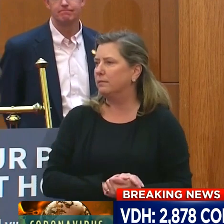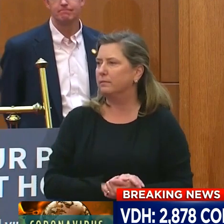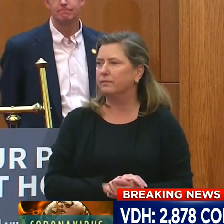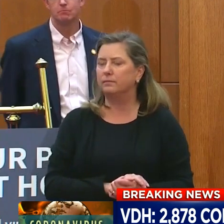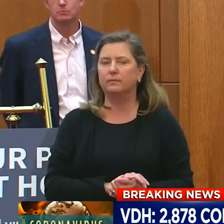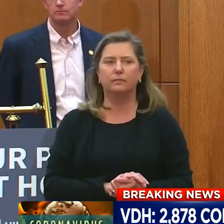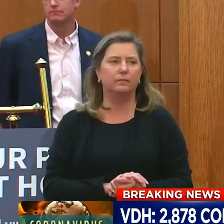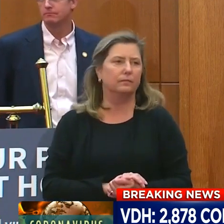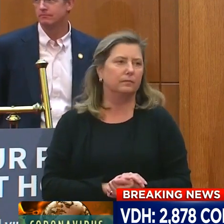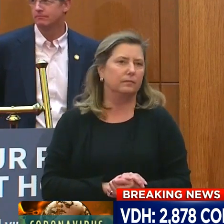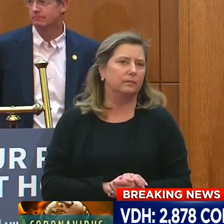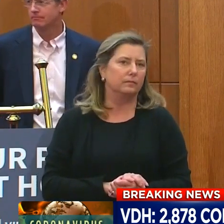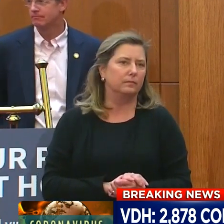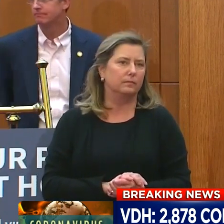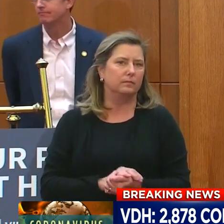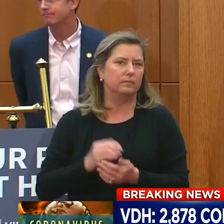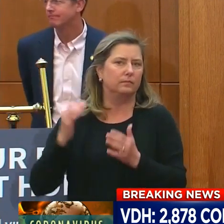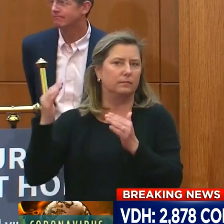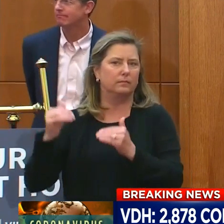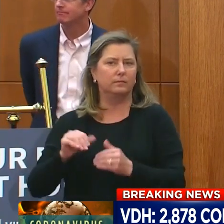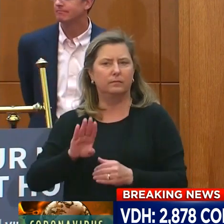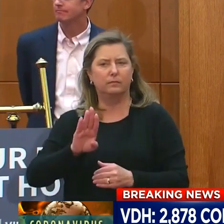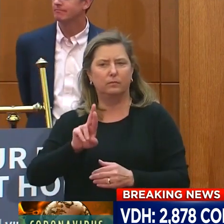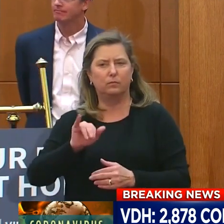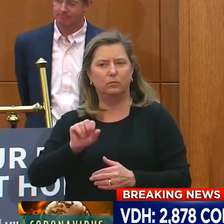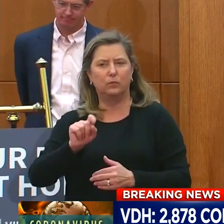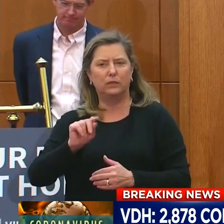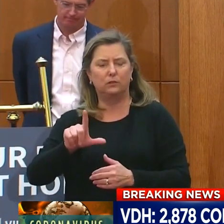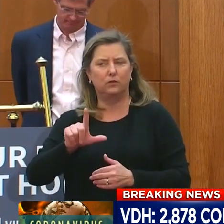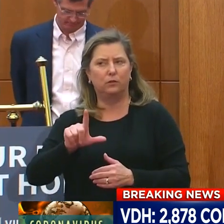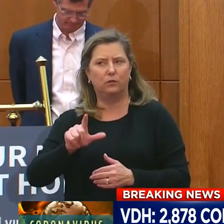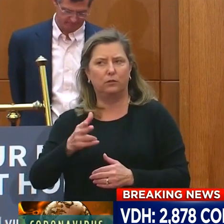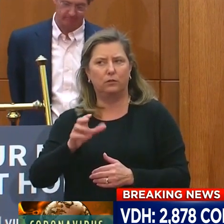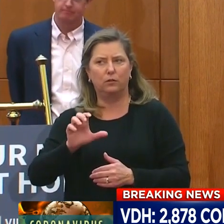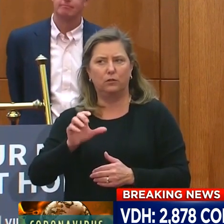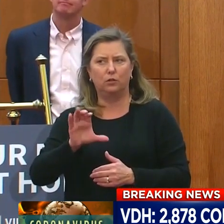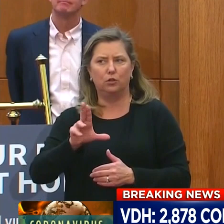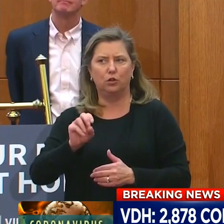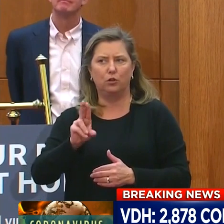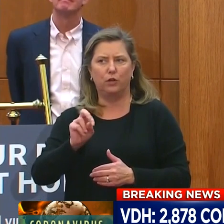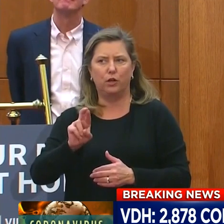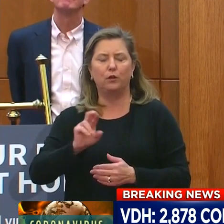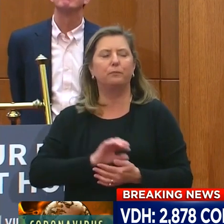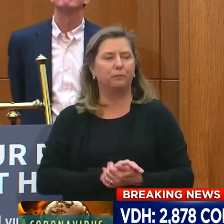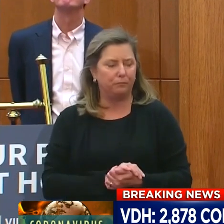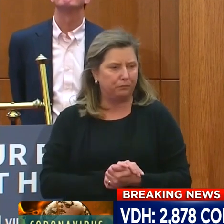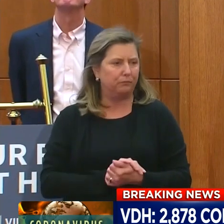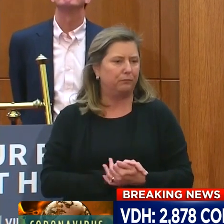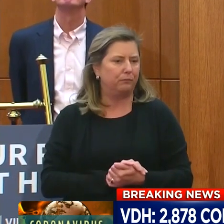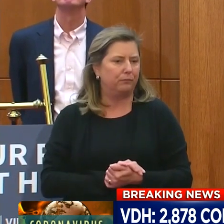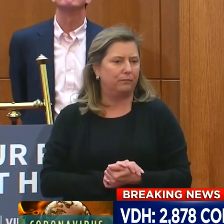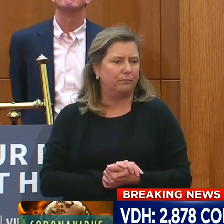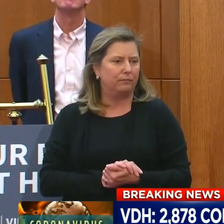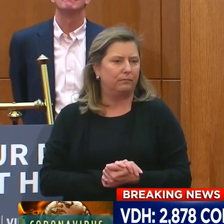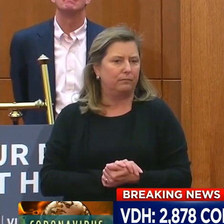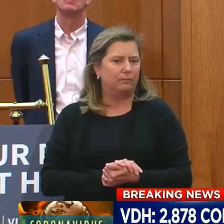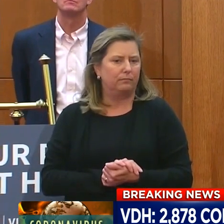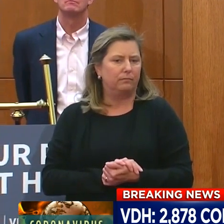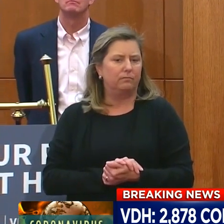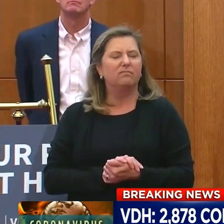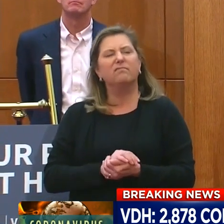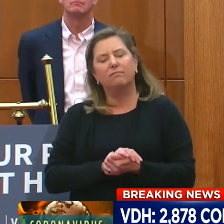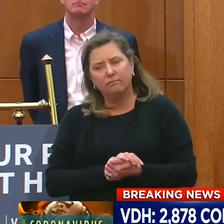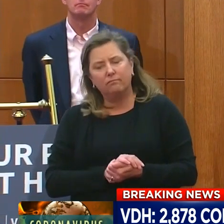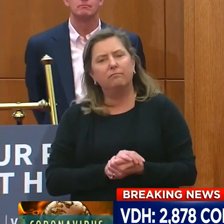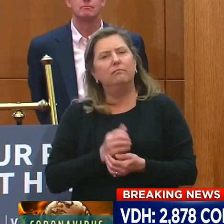The next question is from David McGee with the Bristol Herald-Courier. Yes, thank you, Governor. A number of outdoor